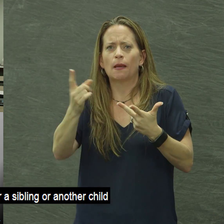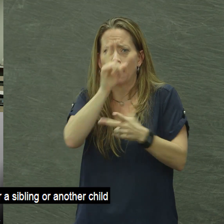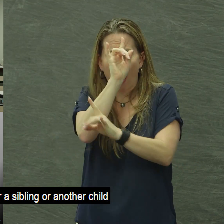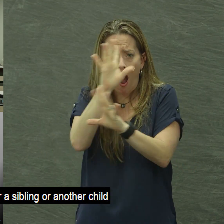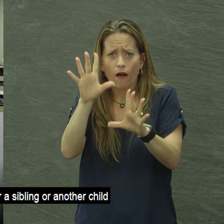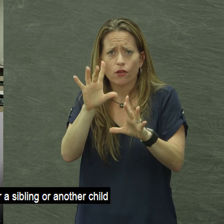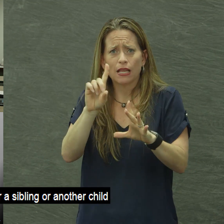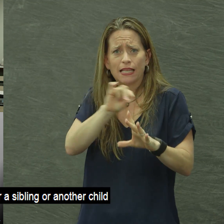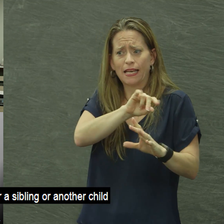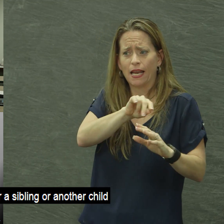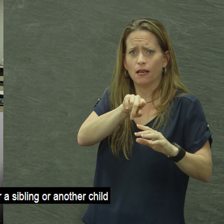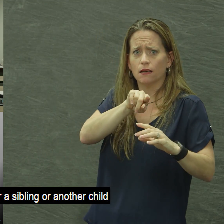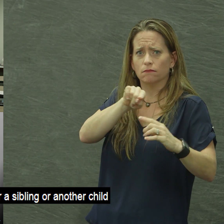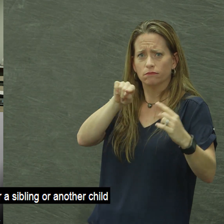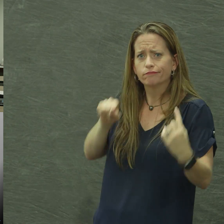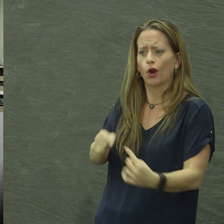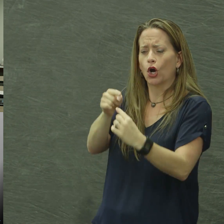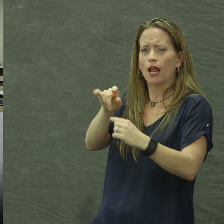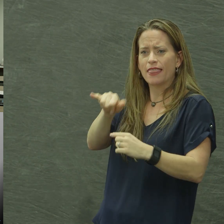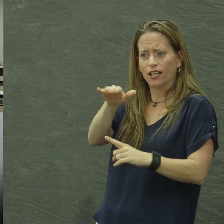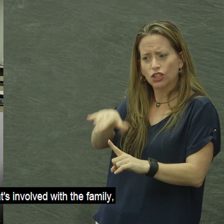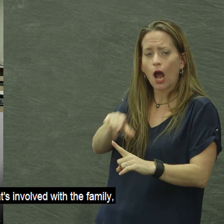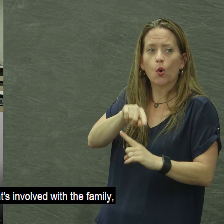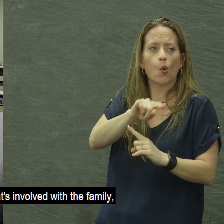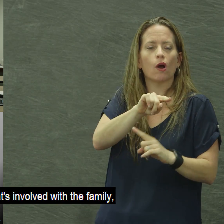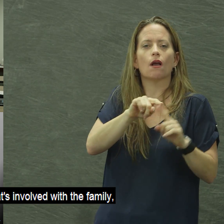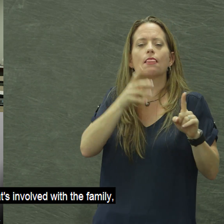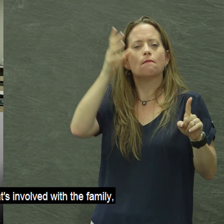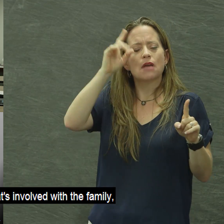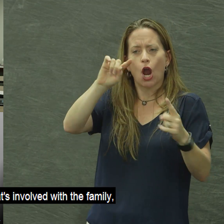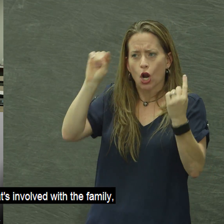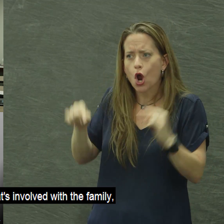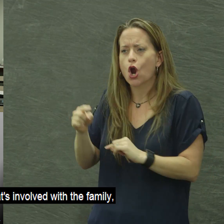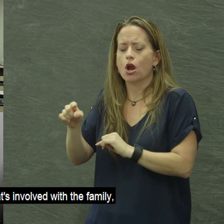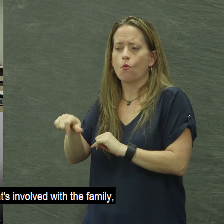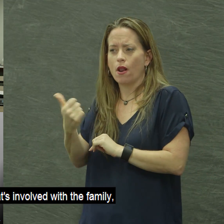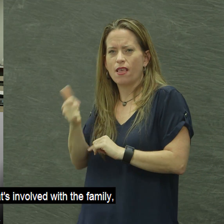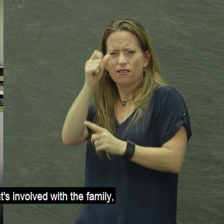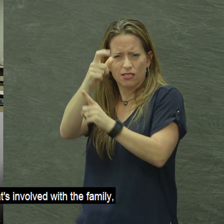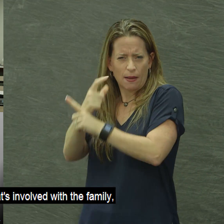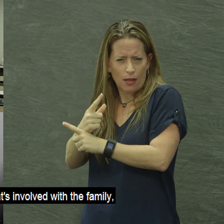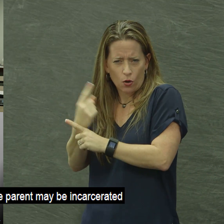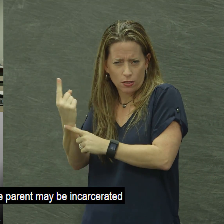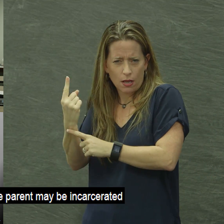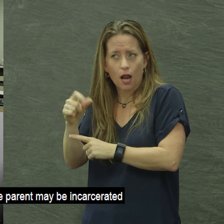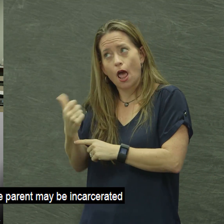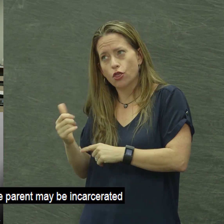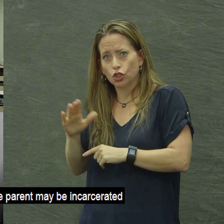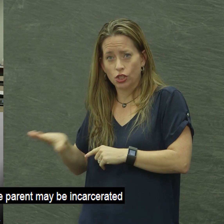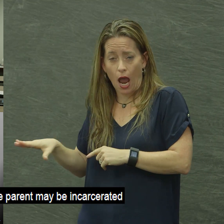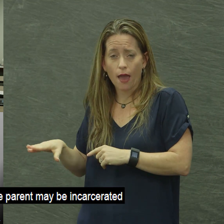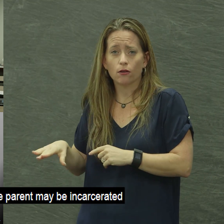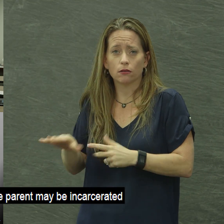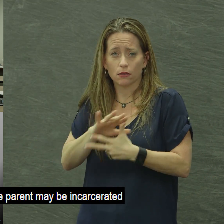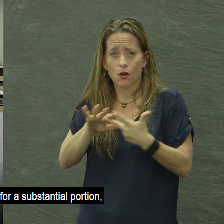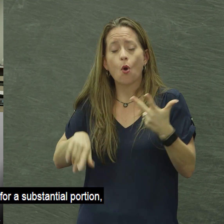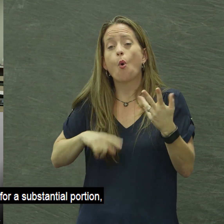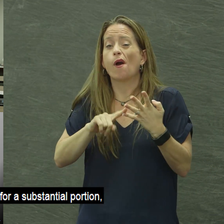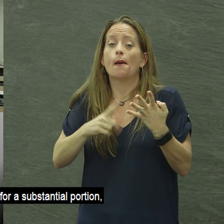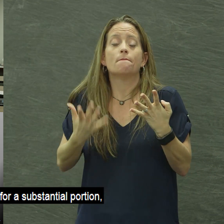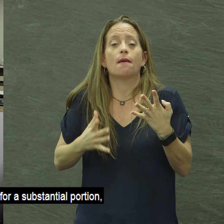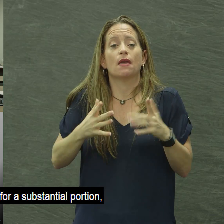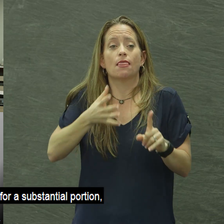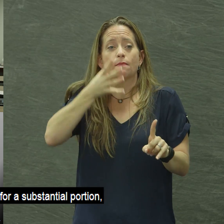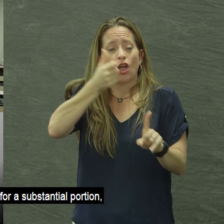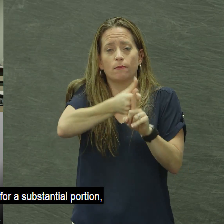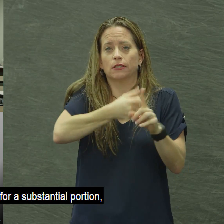or a sibling or another child that's involved with the family. Or the parent may be incarcerated